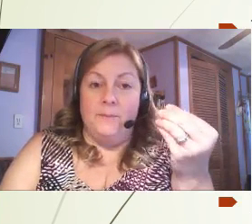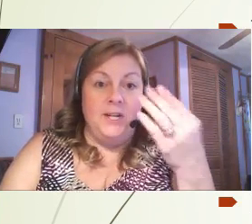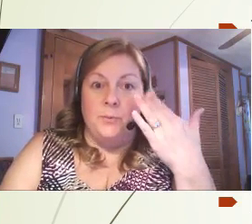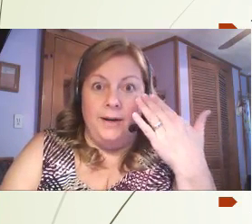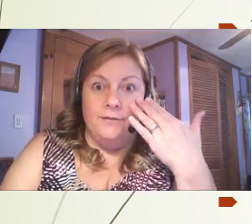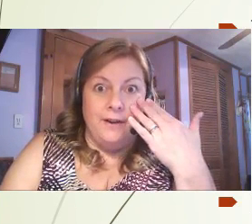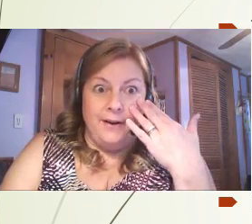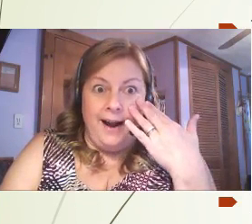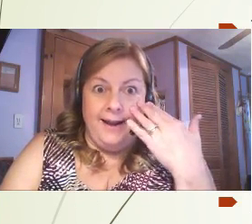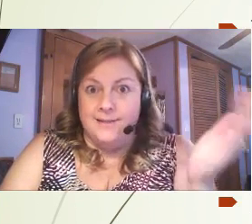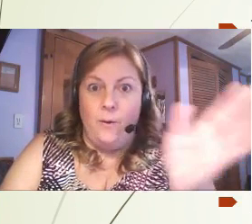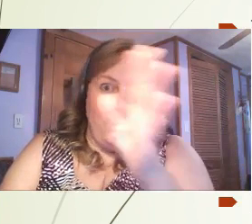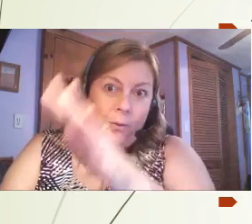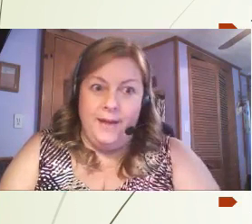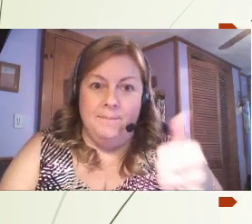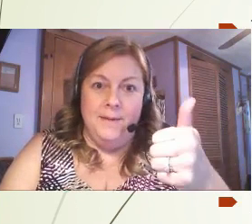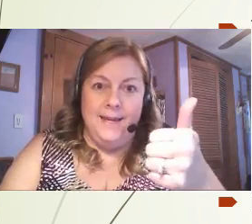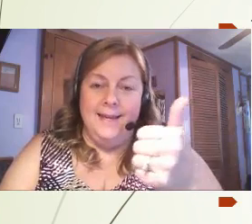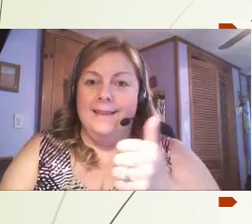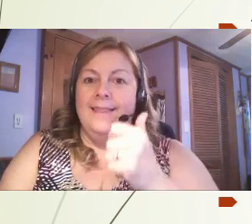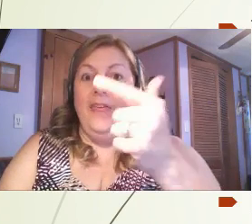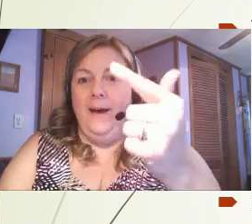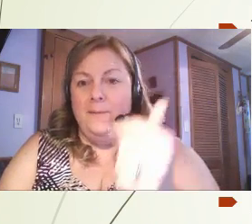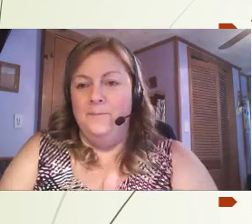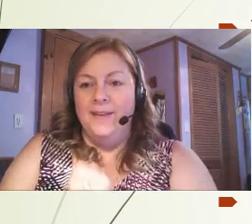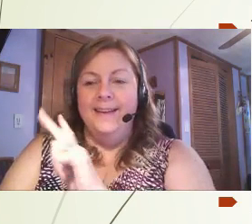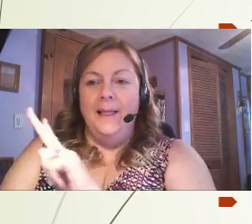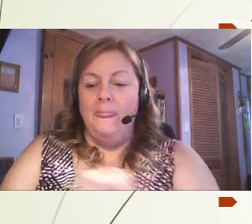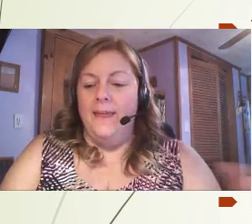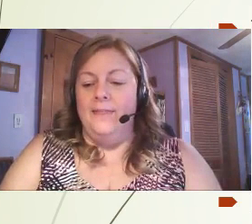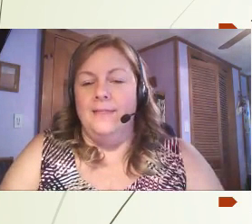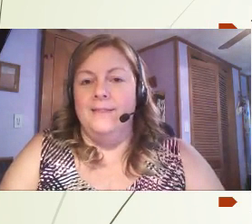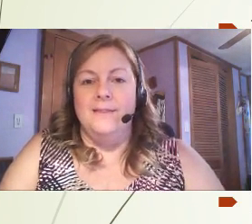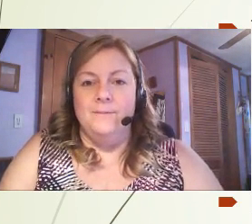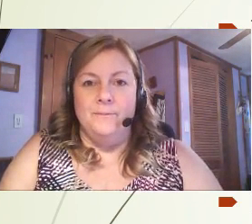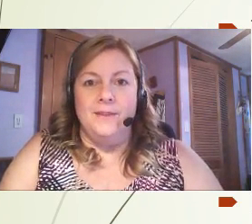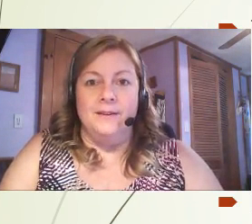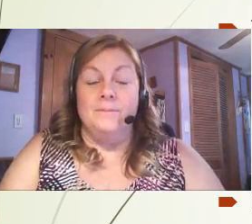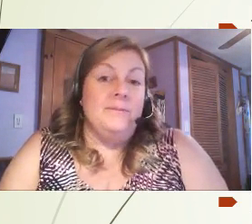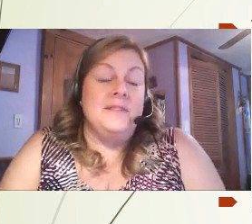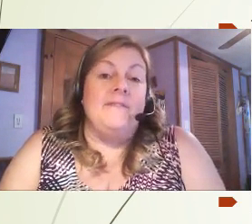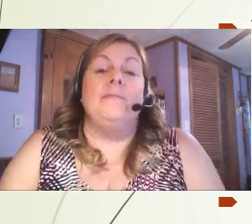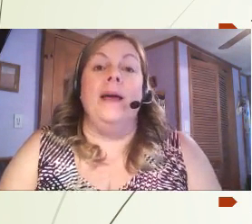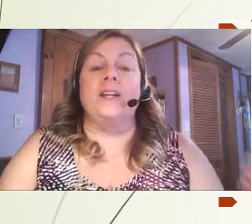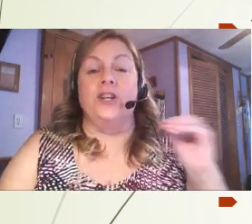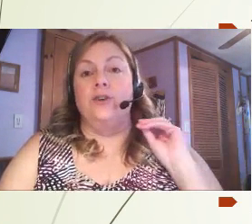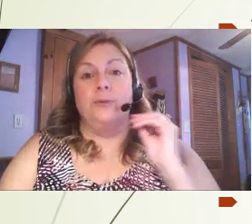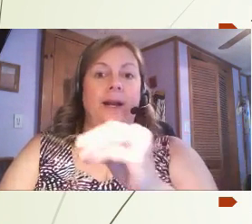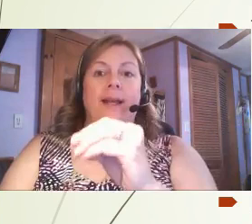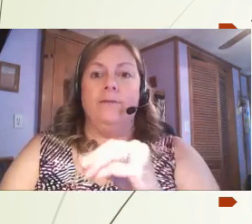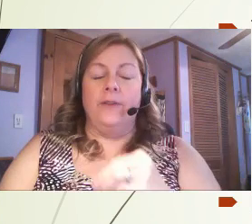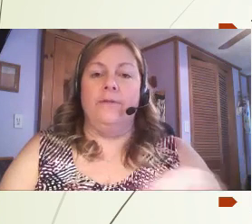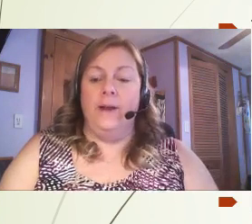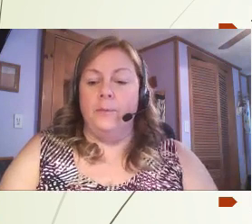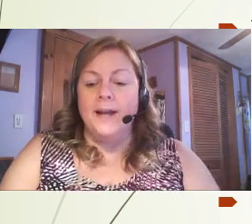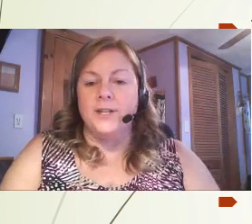that information right in front of their eyes, the whole thing, me, them, and the, say if I'm actually grading